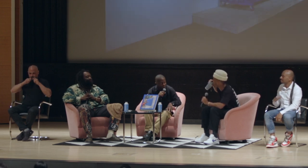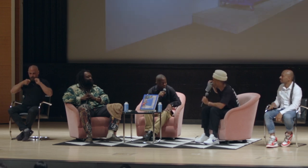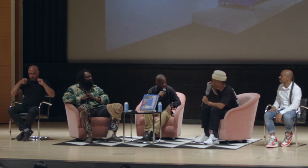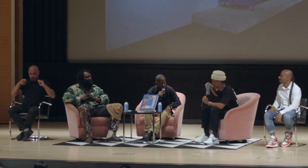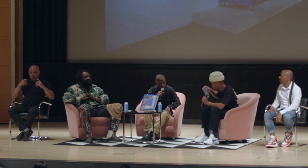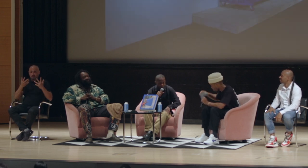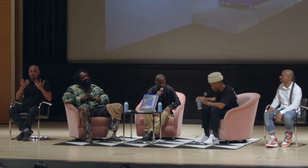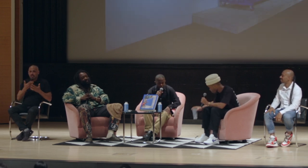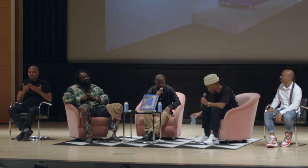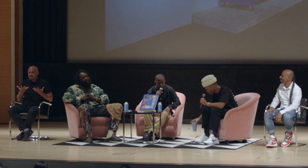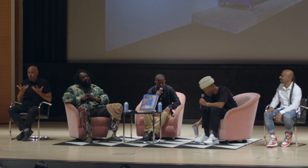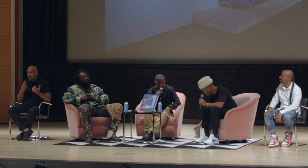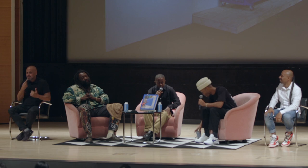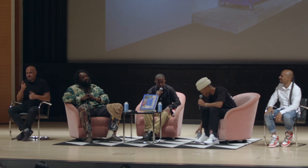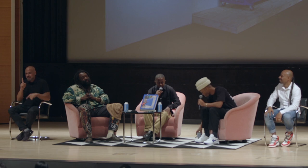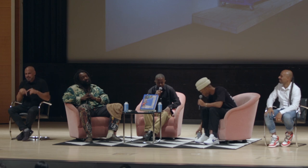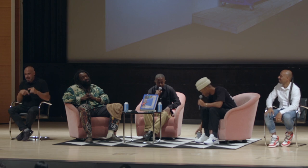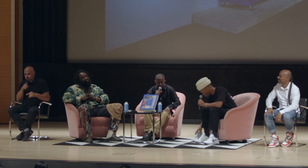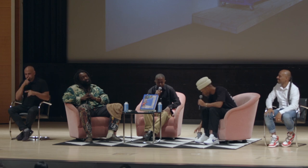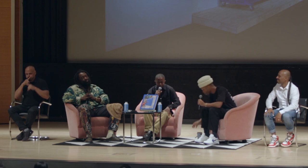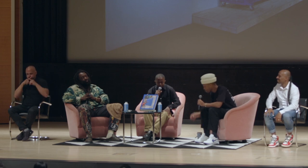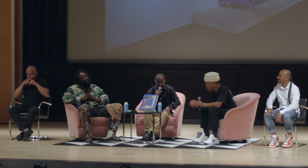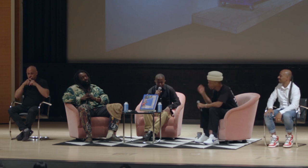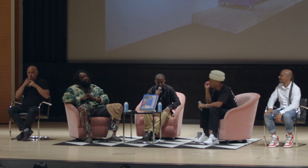I really want to say I won't, but you know, for me,